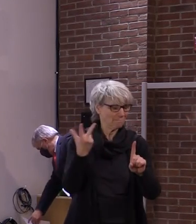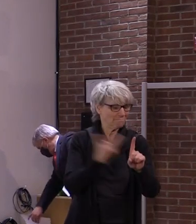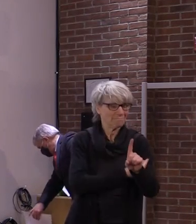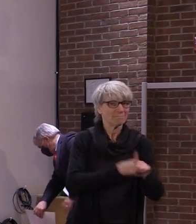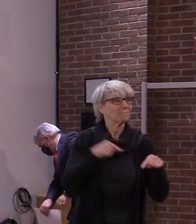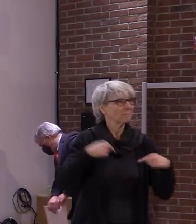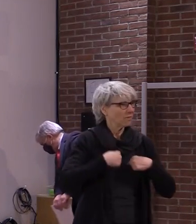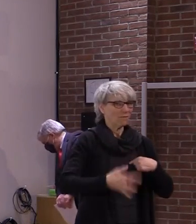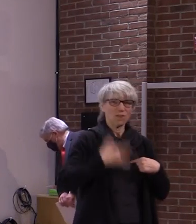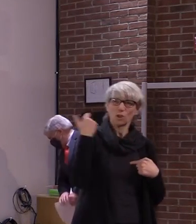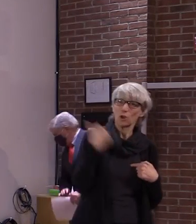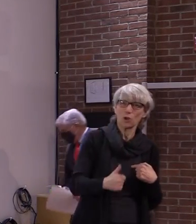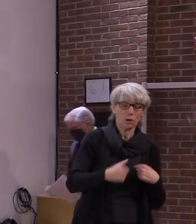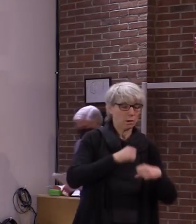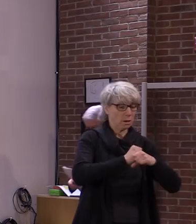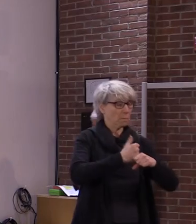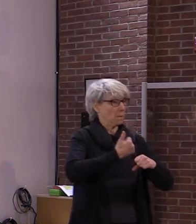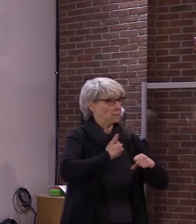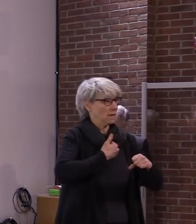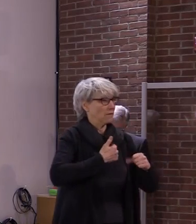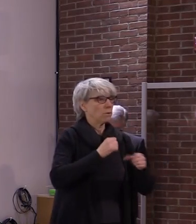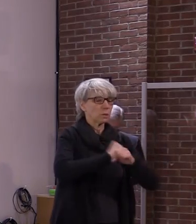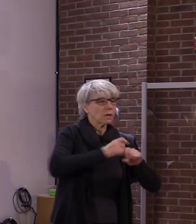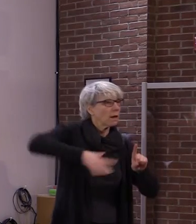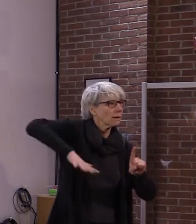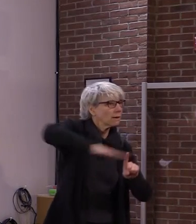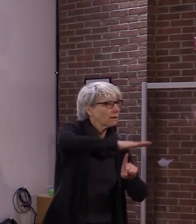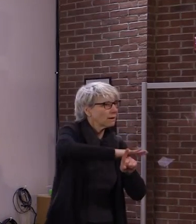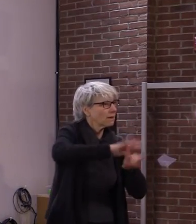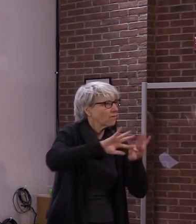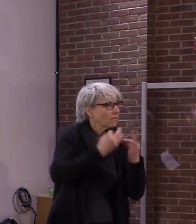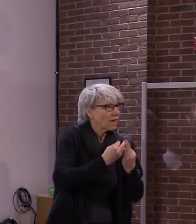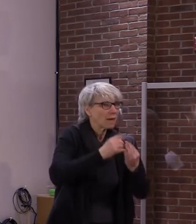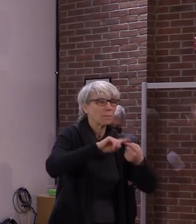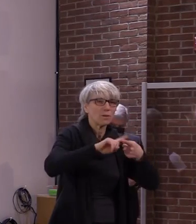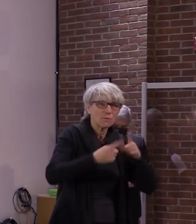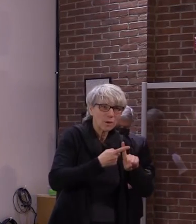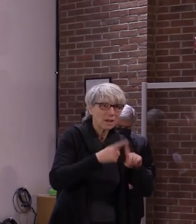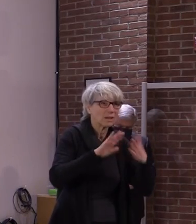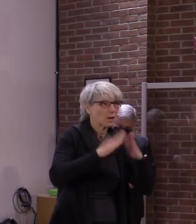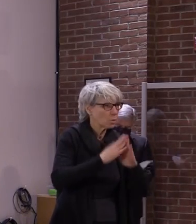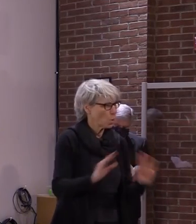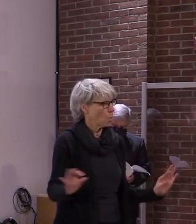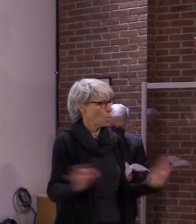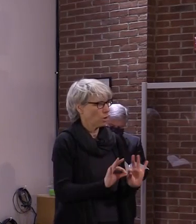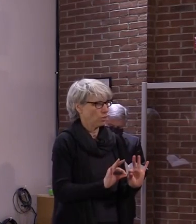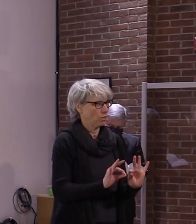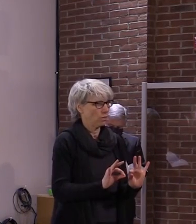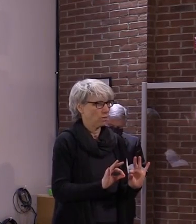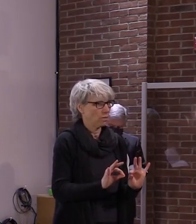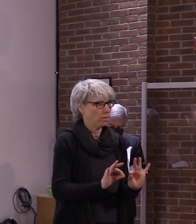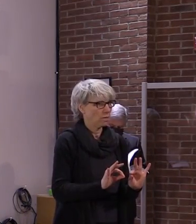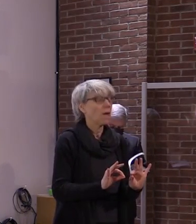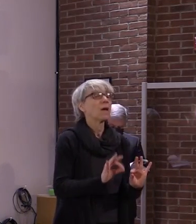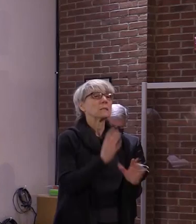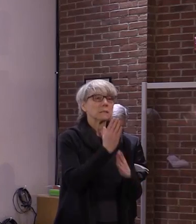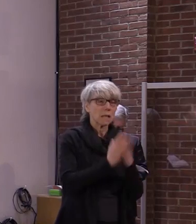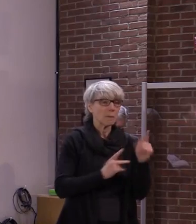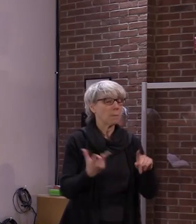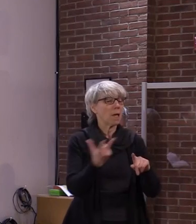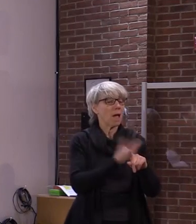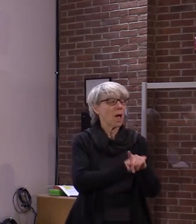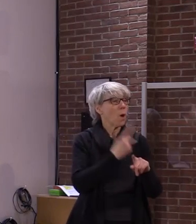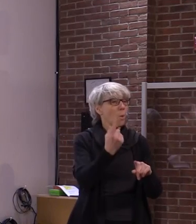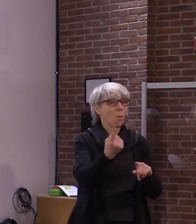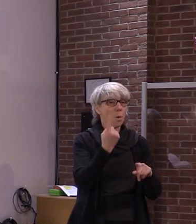fellow Vermonters. I do want to speak for a moment about the importance of receiving both doses of vaccine. Both